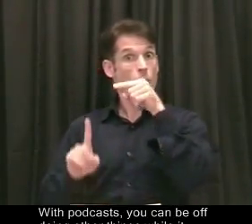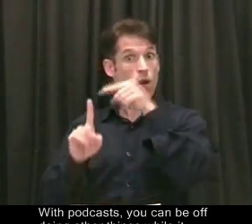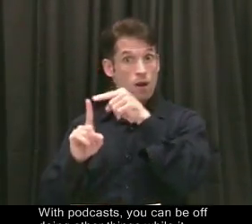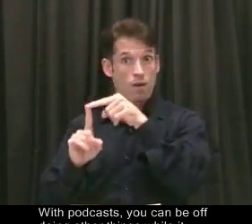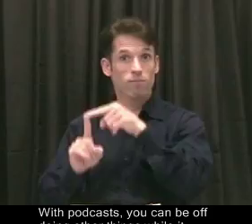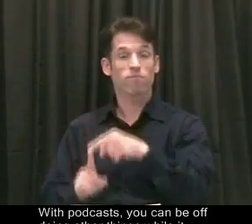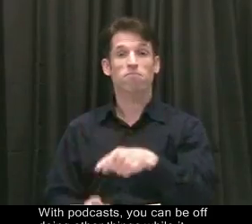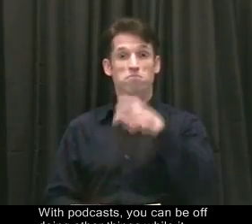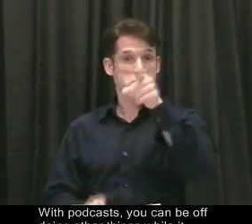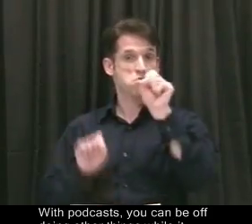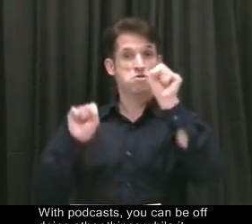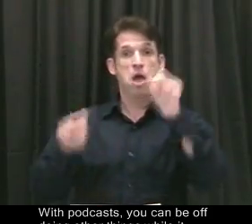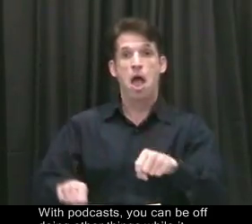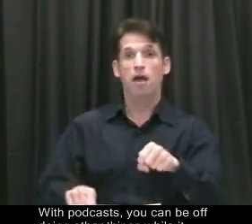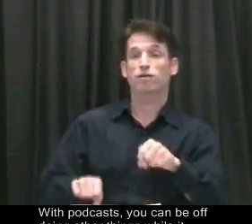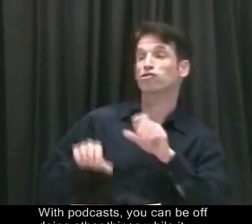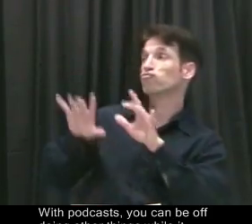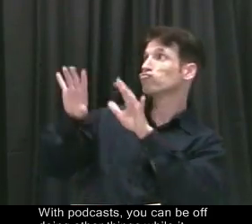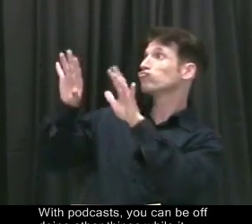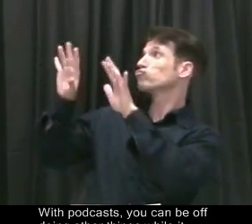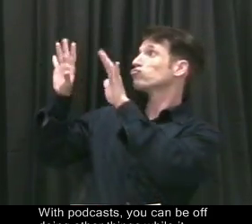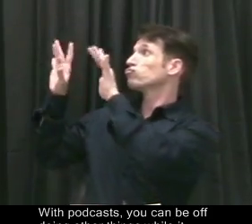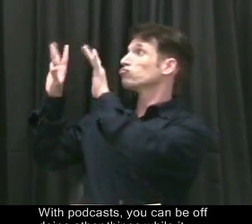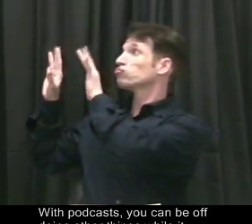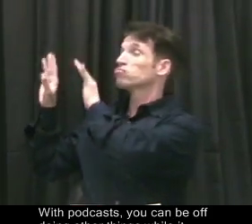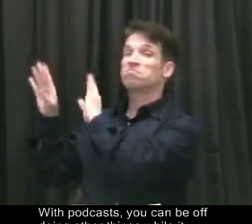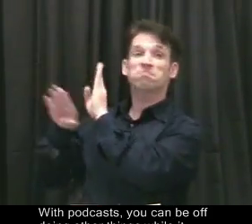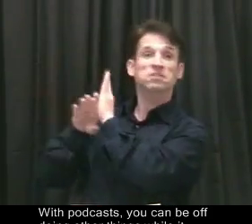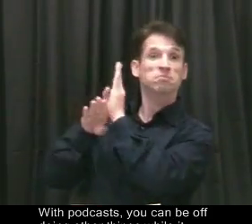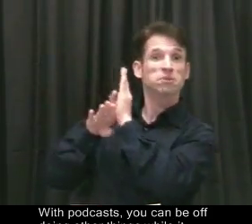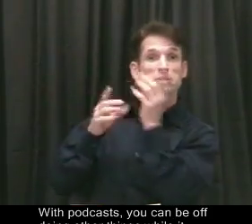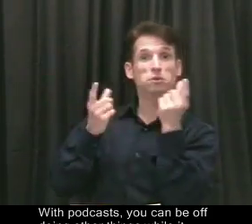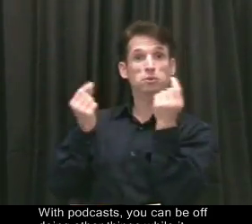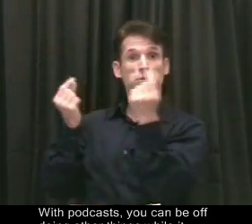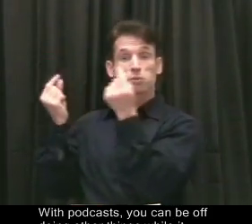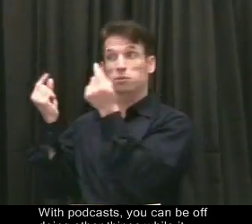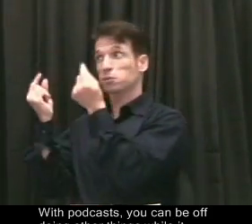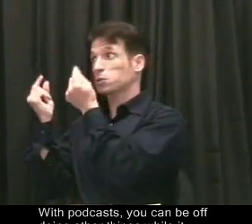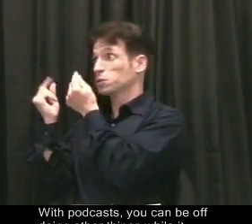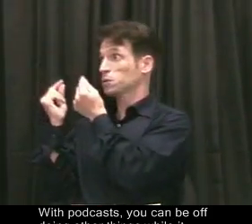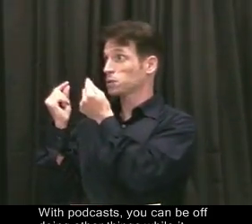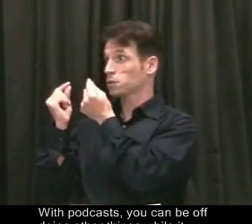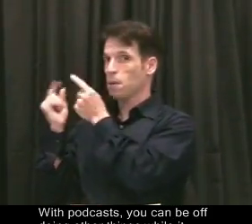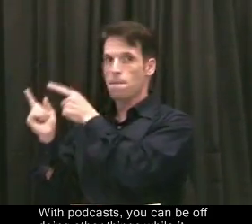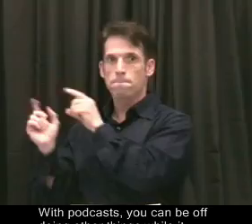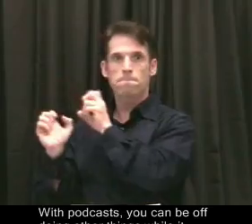With podcasts, you can be off doing other things while it records.